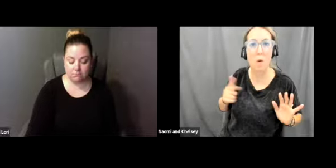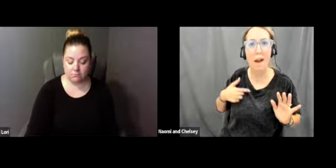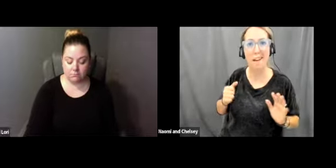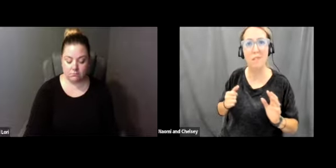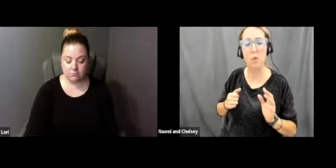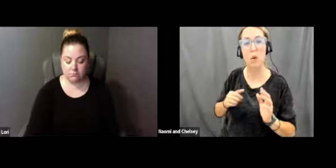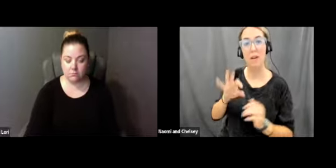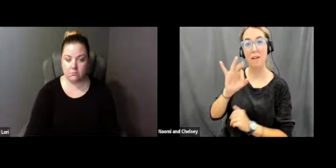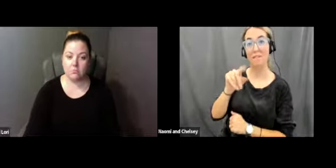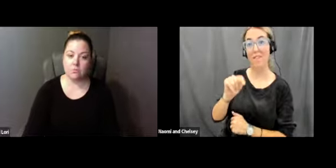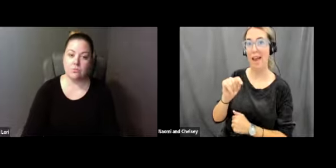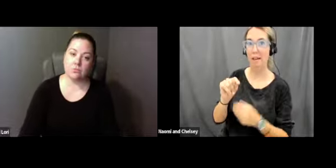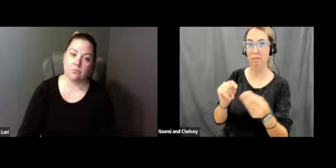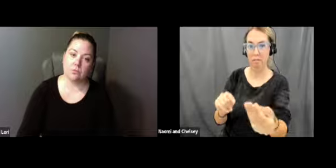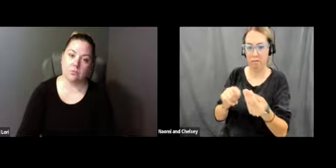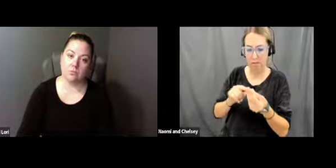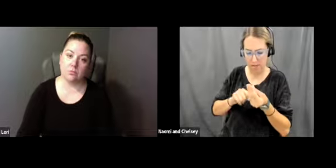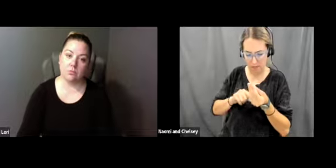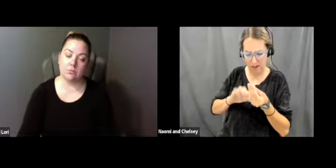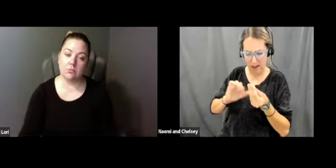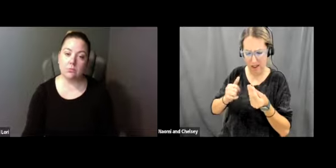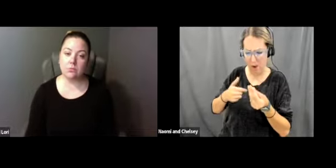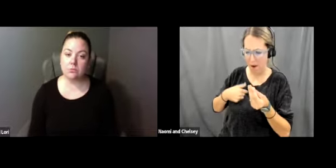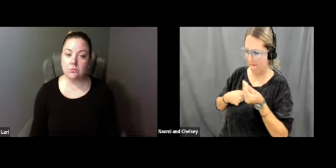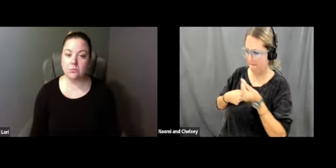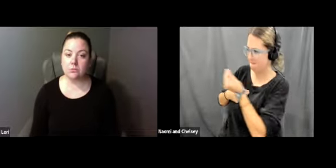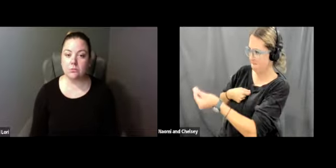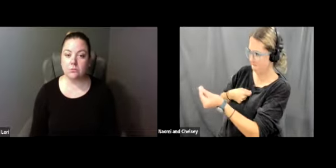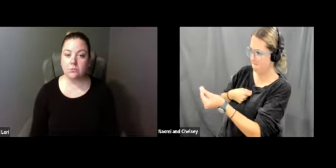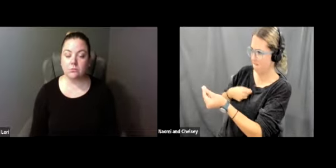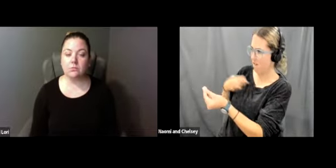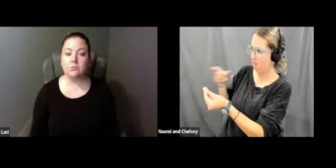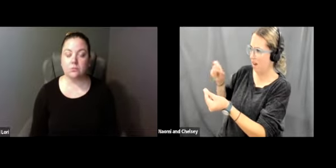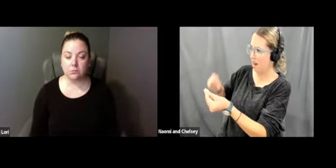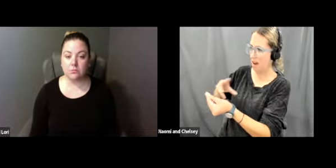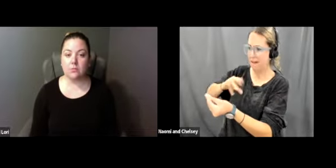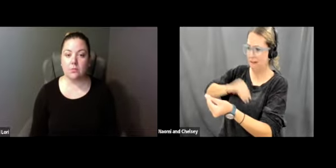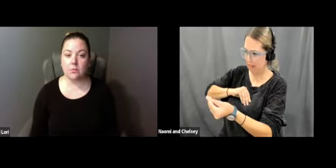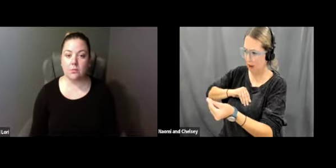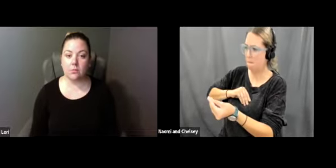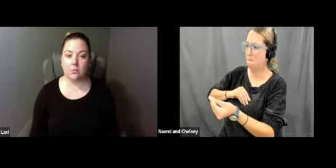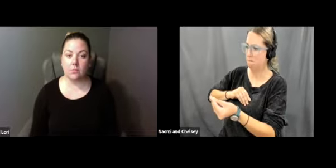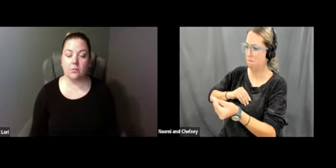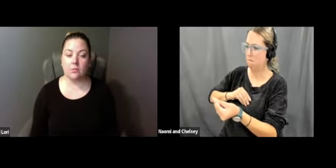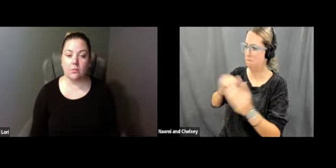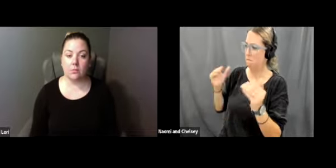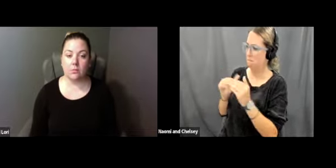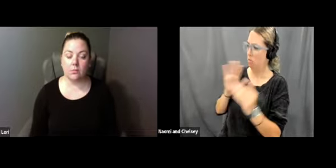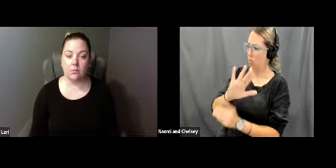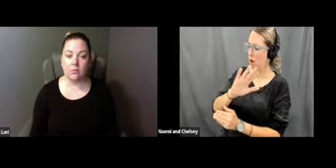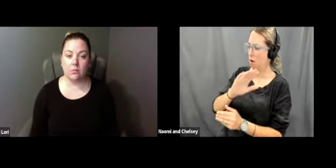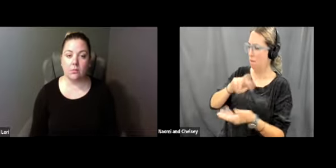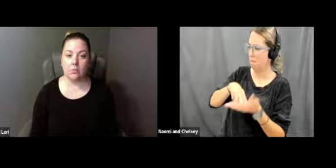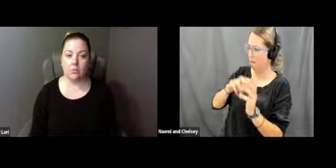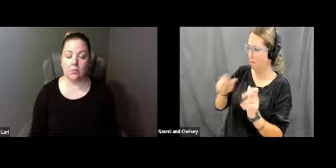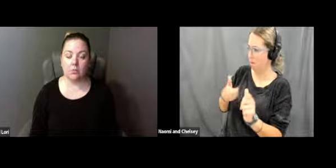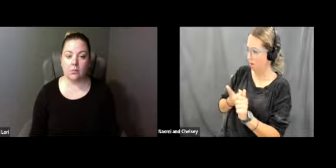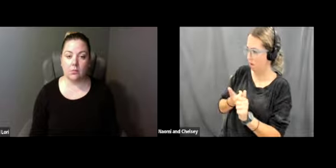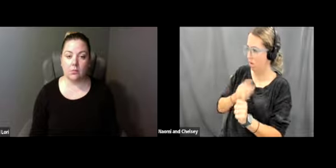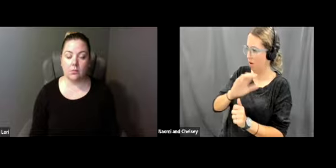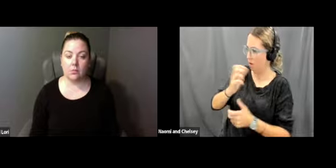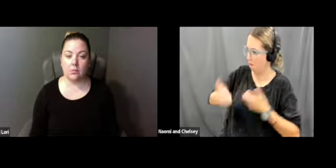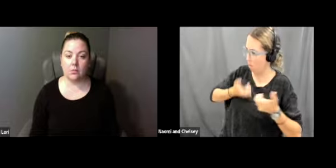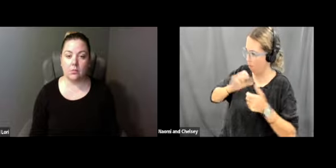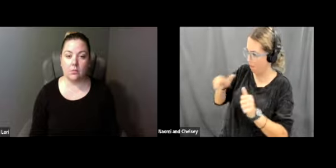that while wrestling with my own feelings about the language being used. Mm-hmm. Whereas if the people were